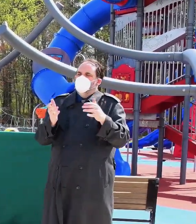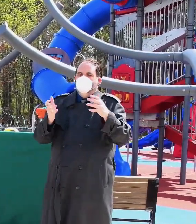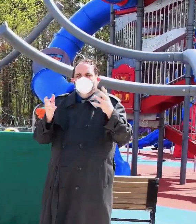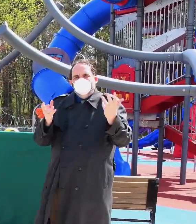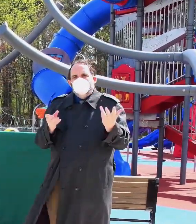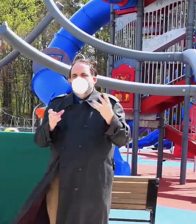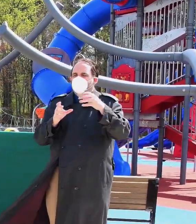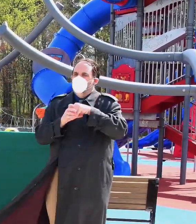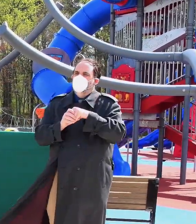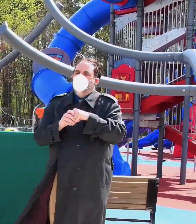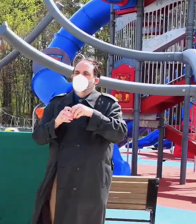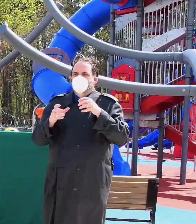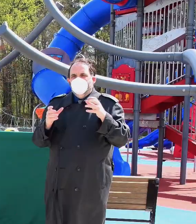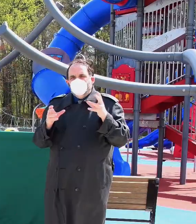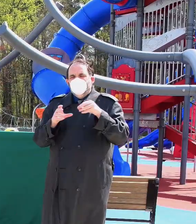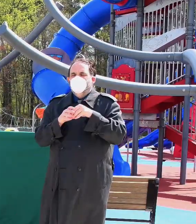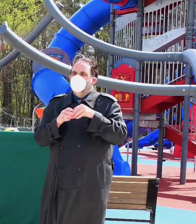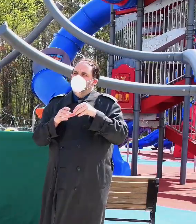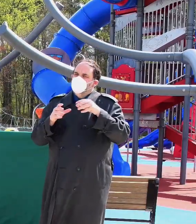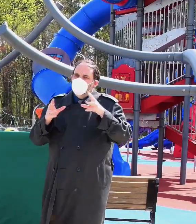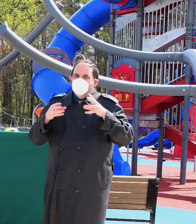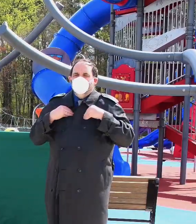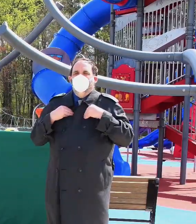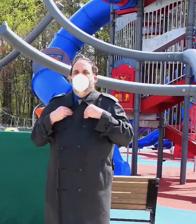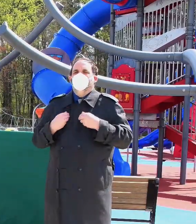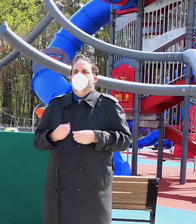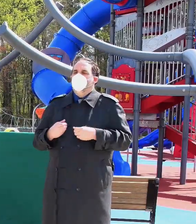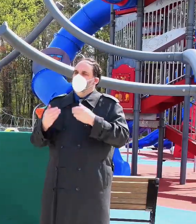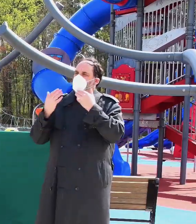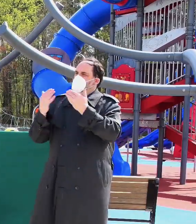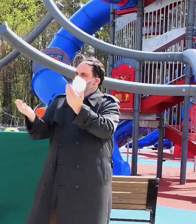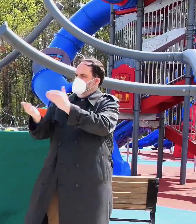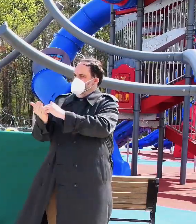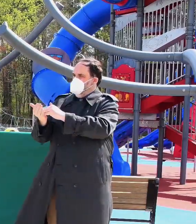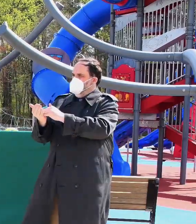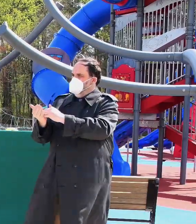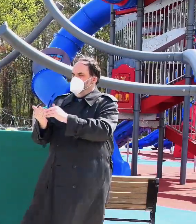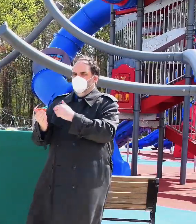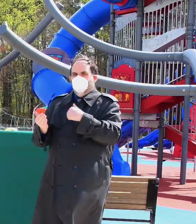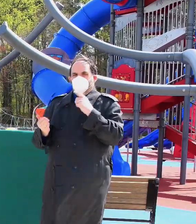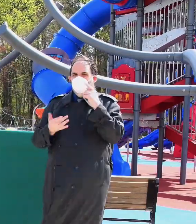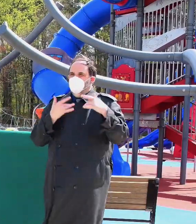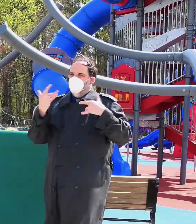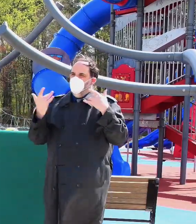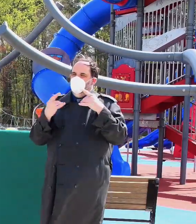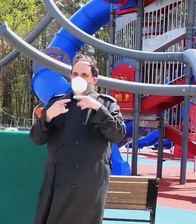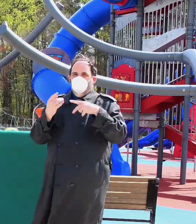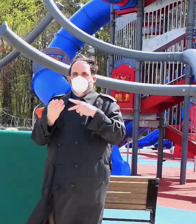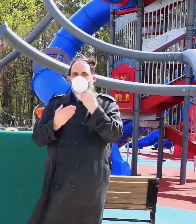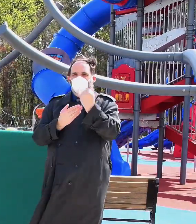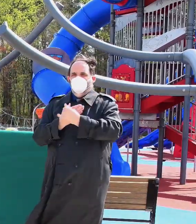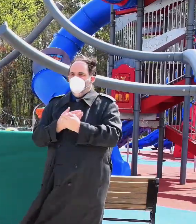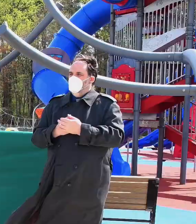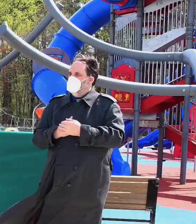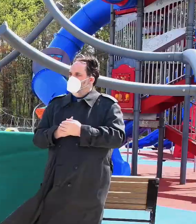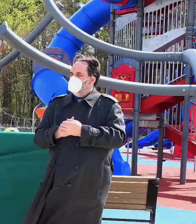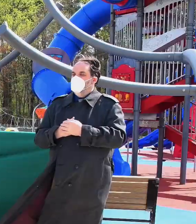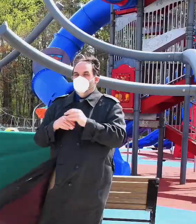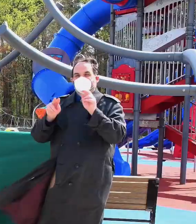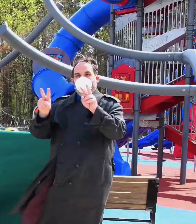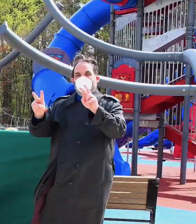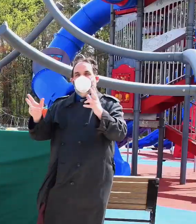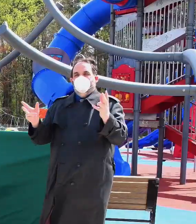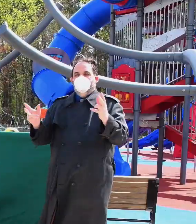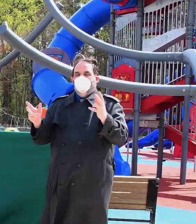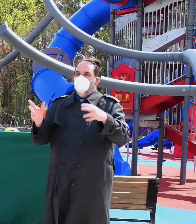forward with autism acceptance. So thank you again. We're really excited about this, and looking forward